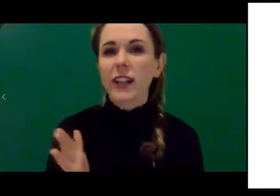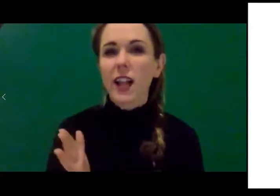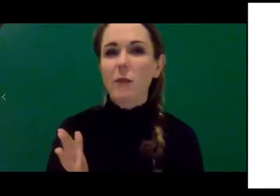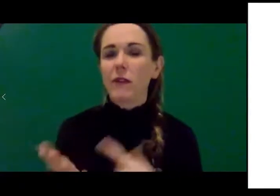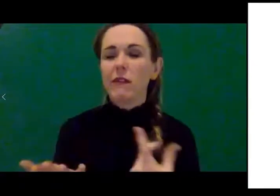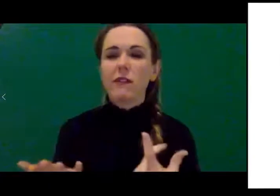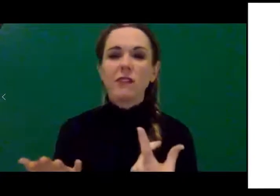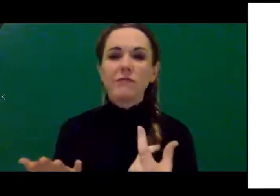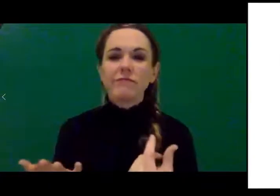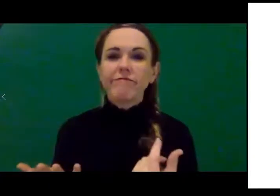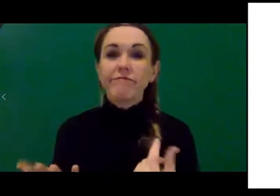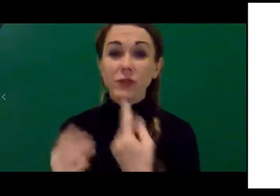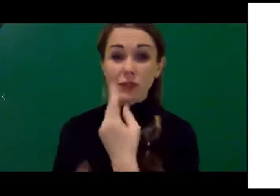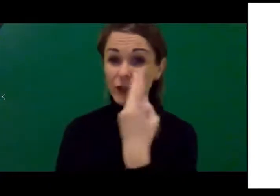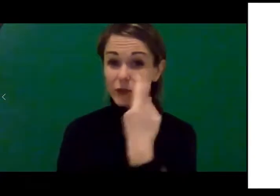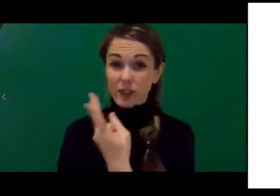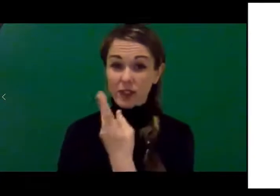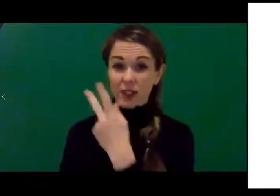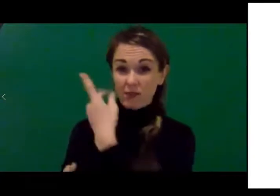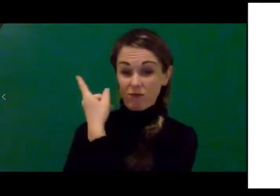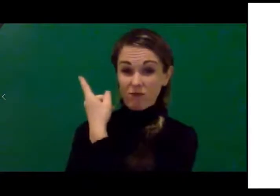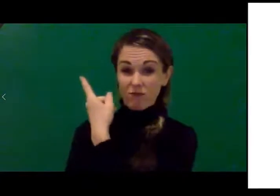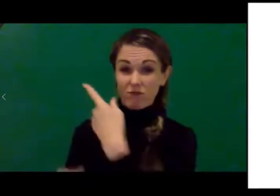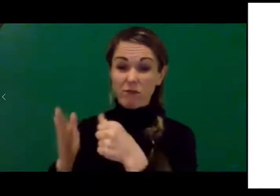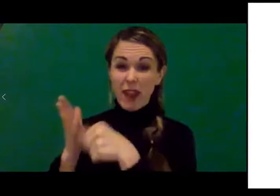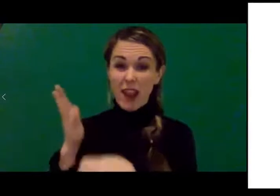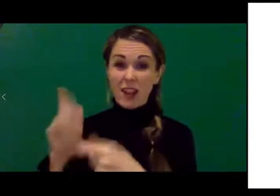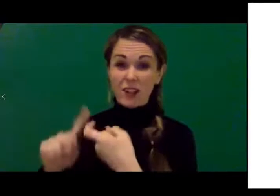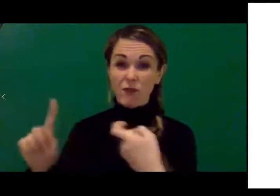right here, there's a page from a storybook.